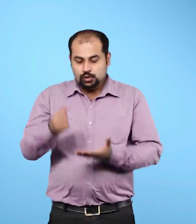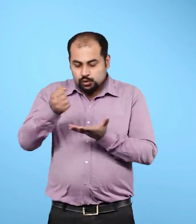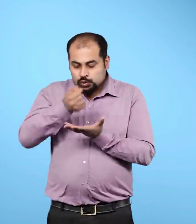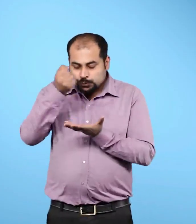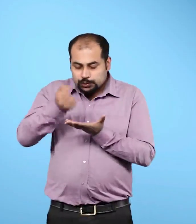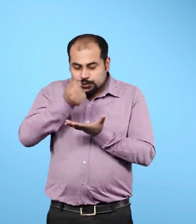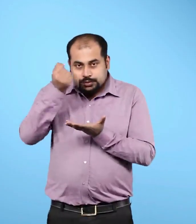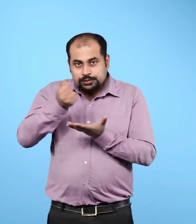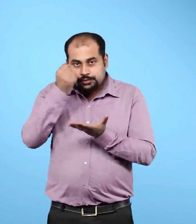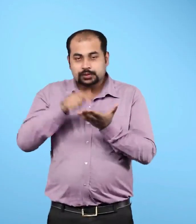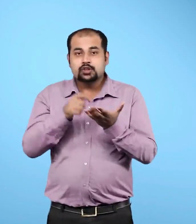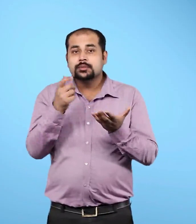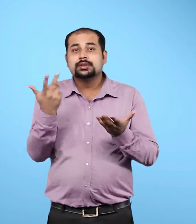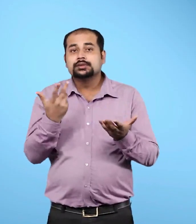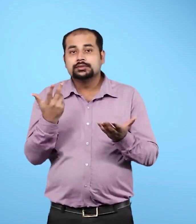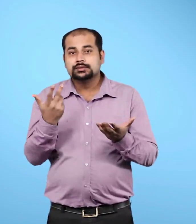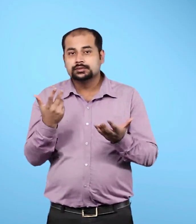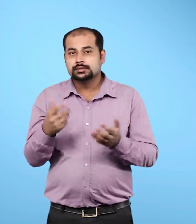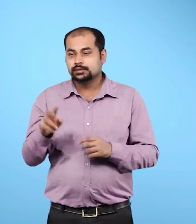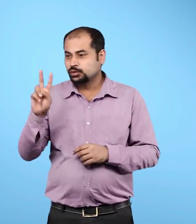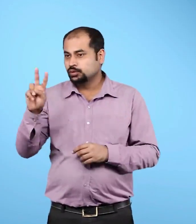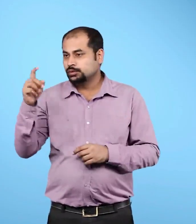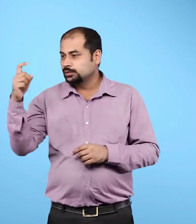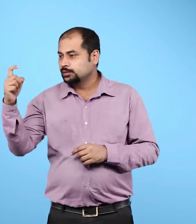Soup costs rupees 27